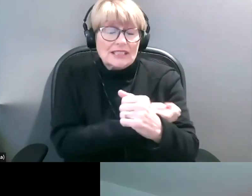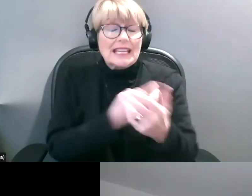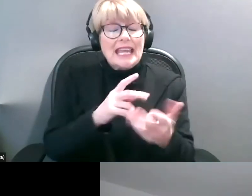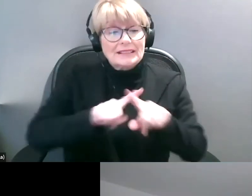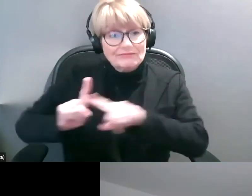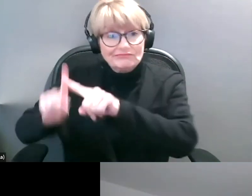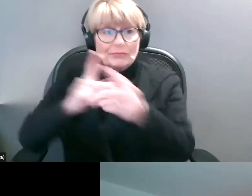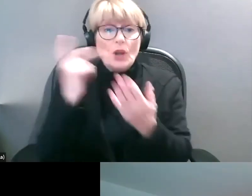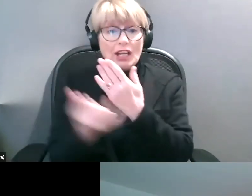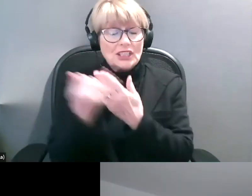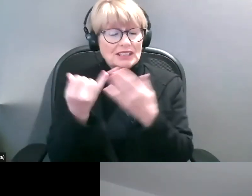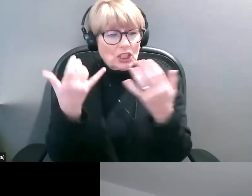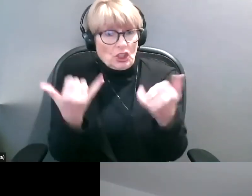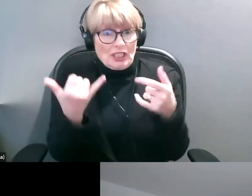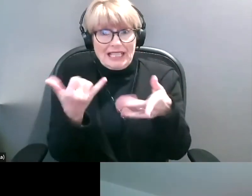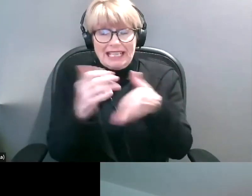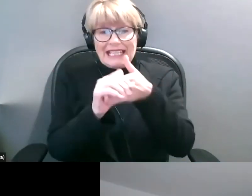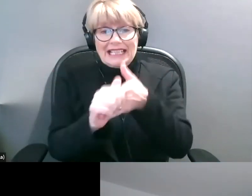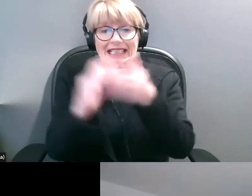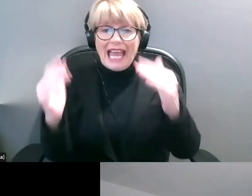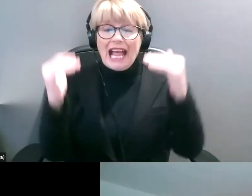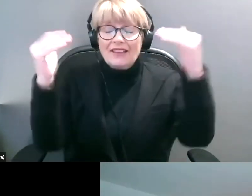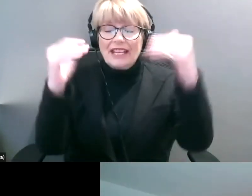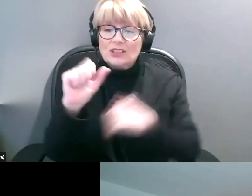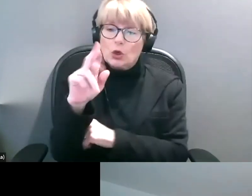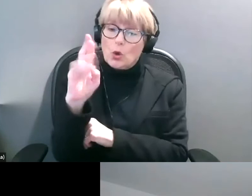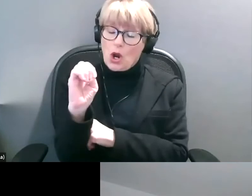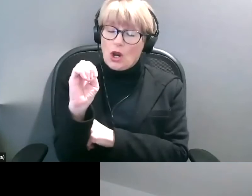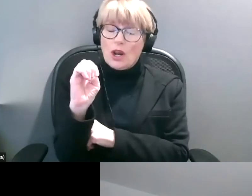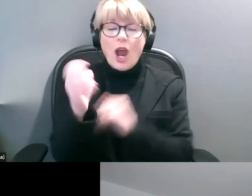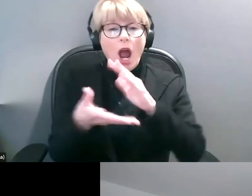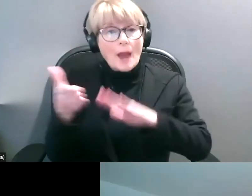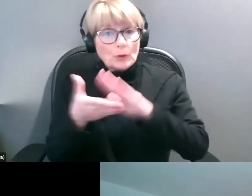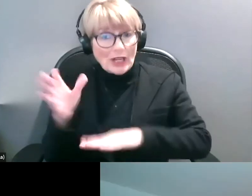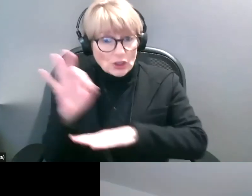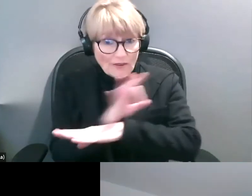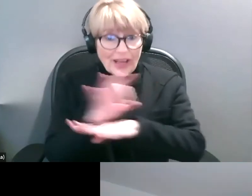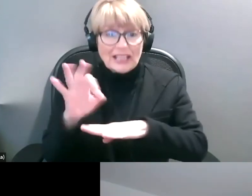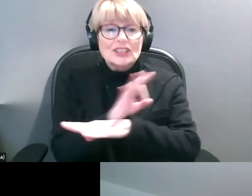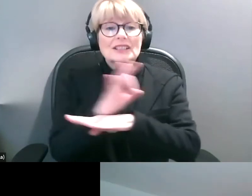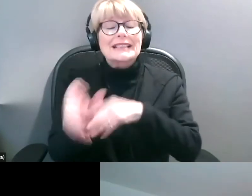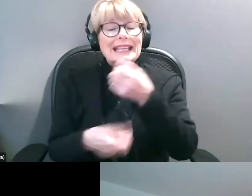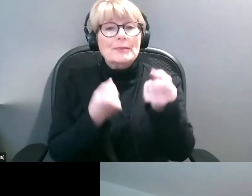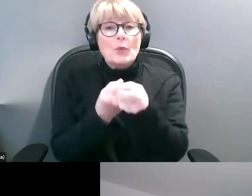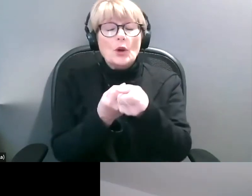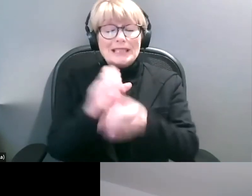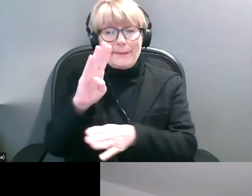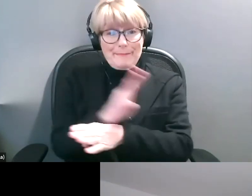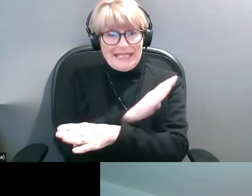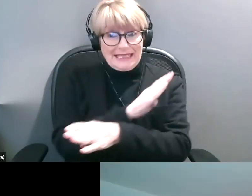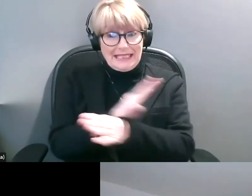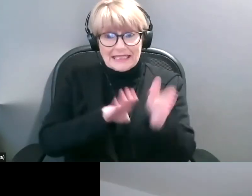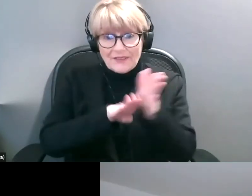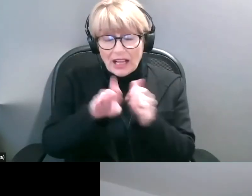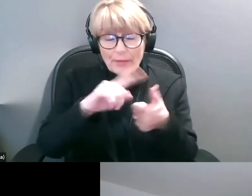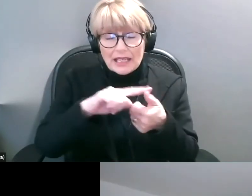Mr. Gillis currently leads Elevate's core operational functions and also supports business development,